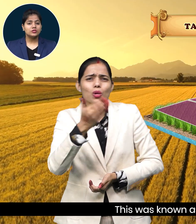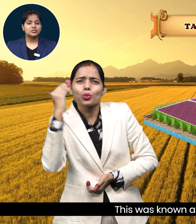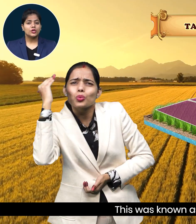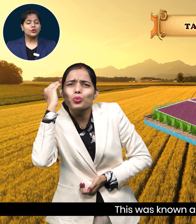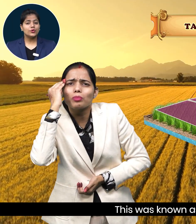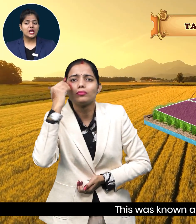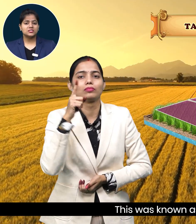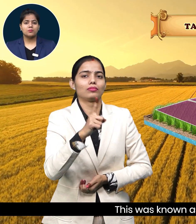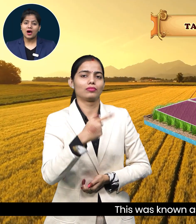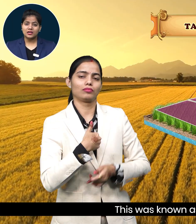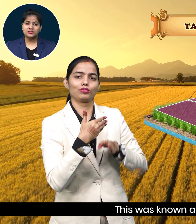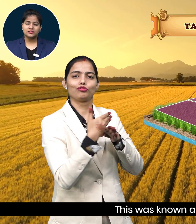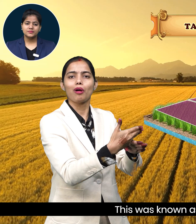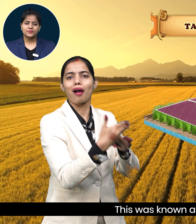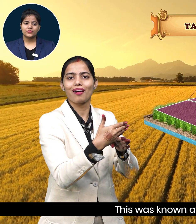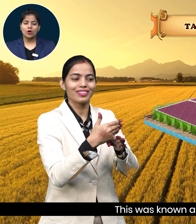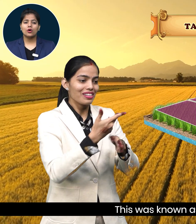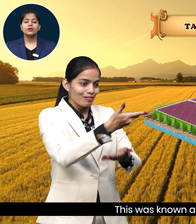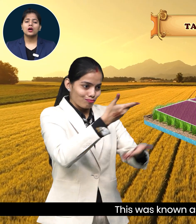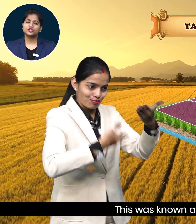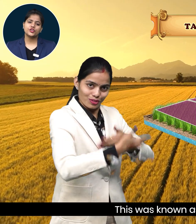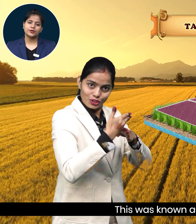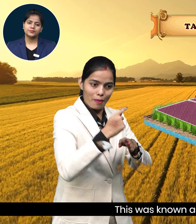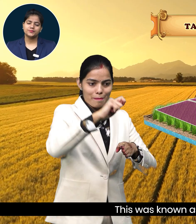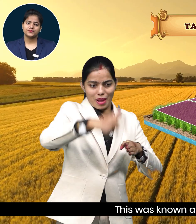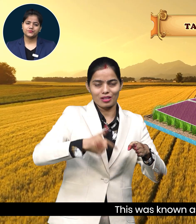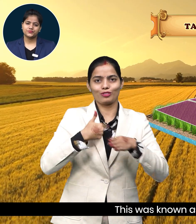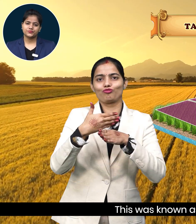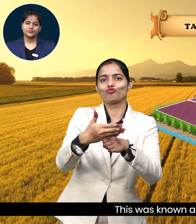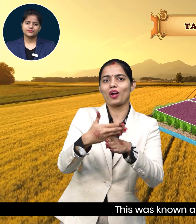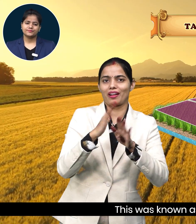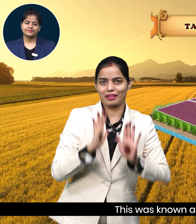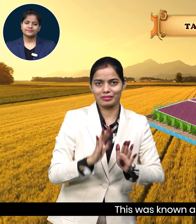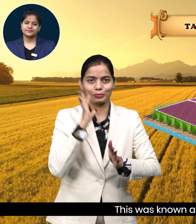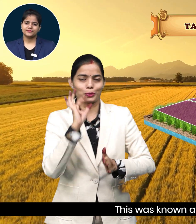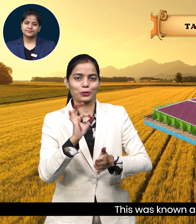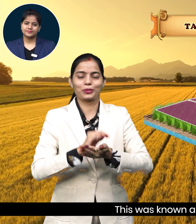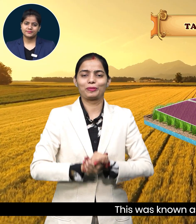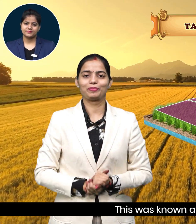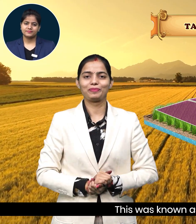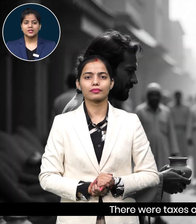This was known as bhag or a share.